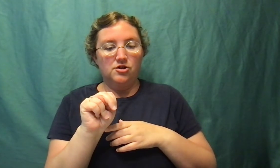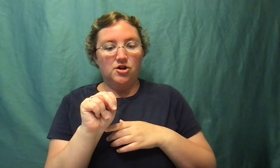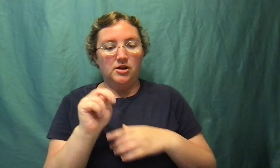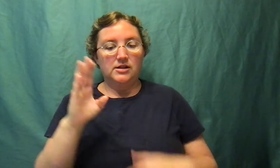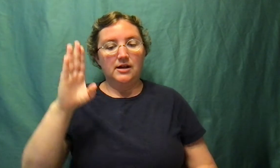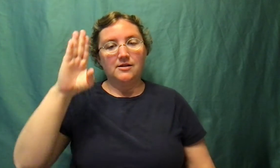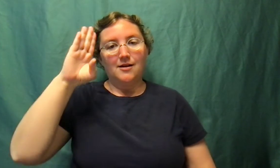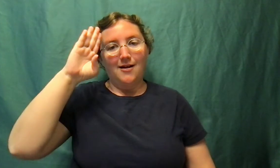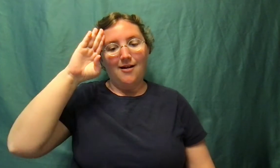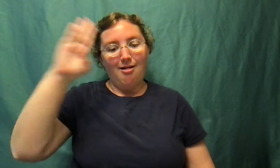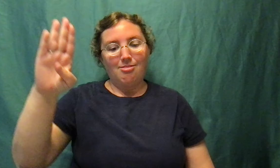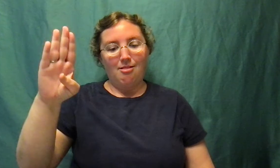Sean says,